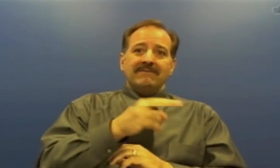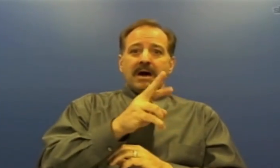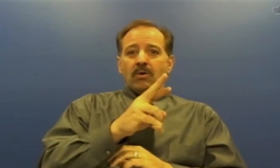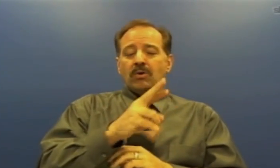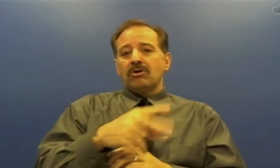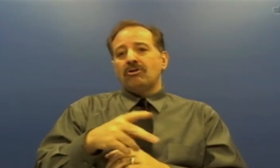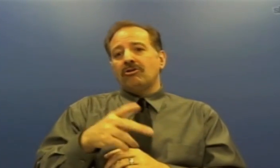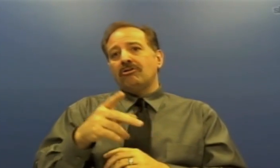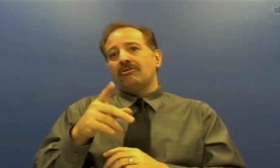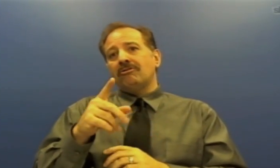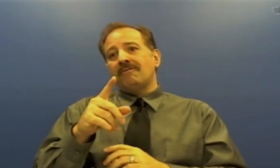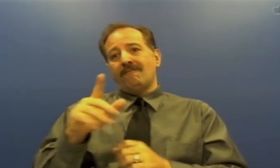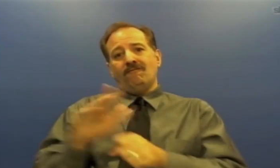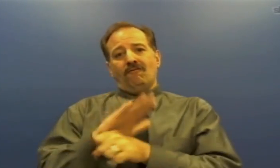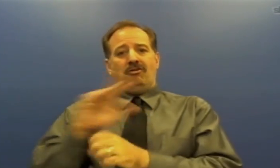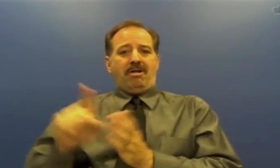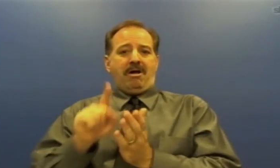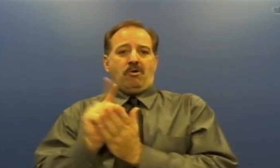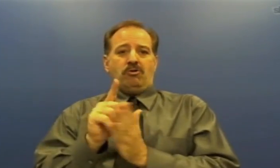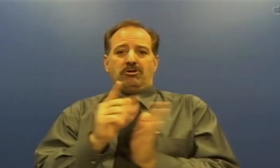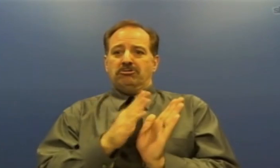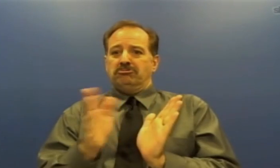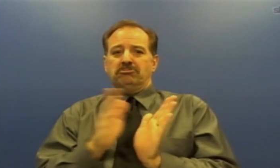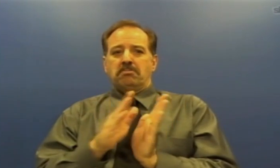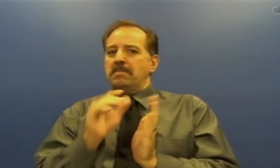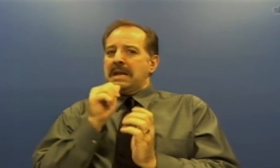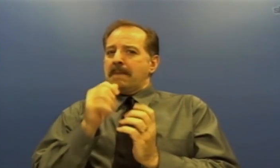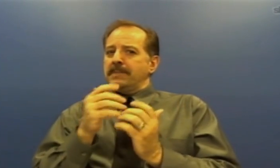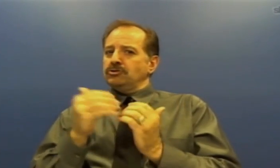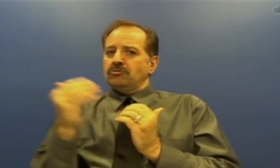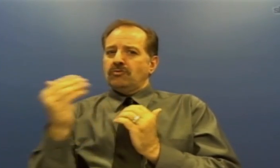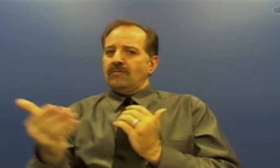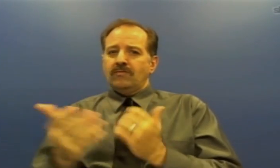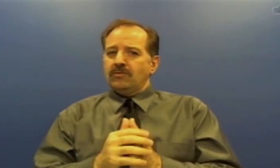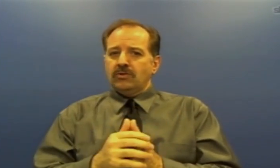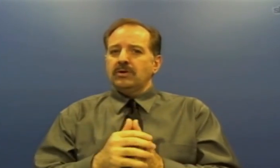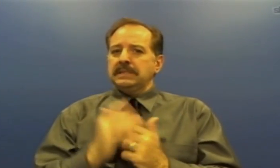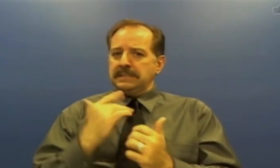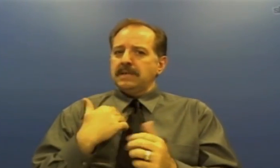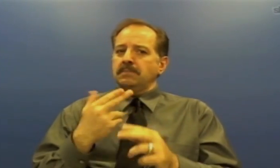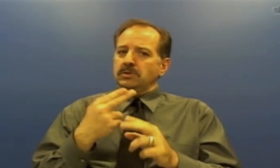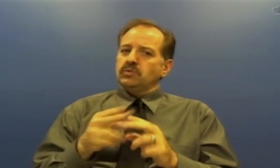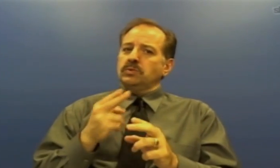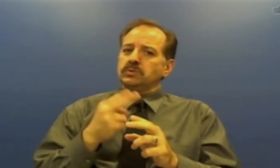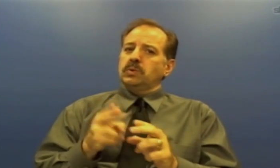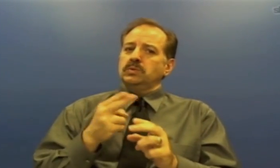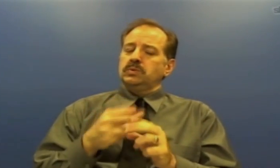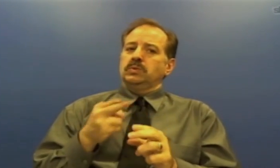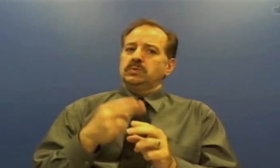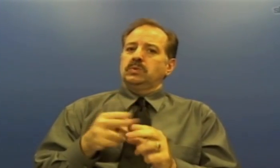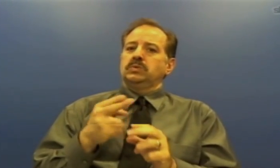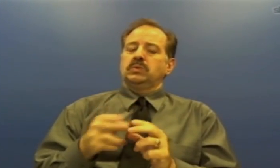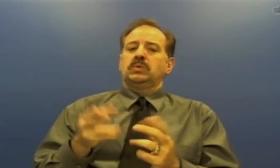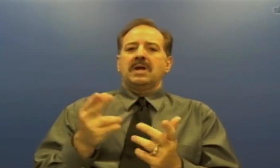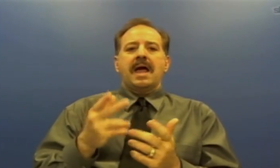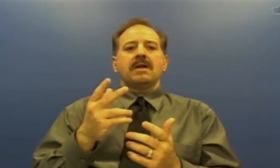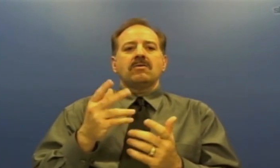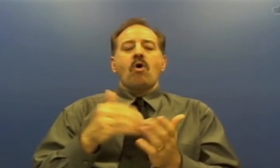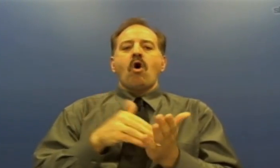of things that last maybe a half an hour, maybe as long as an hour, but typically not anything over an hour. So generally